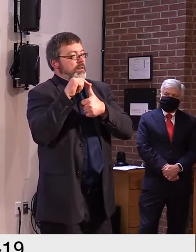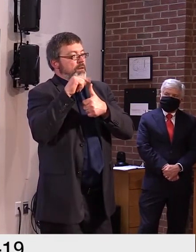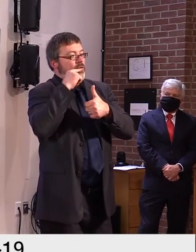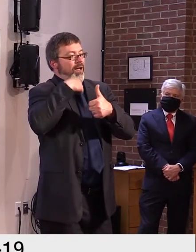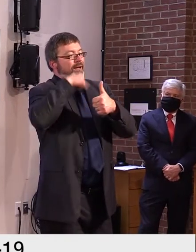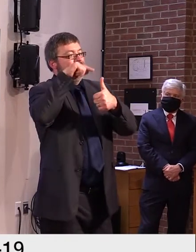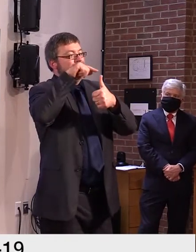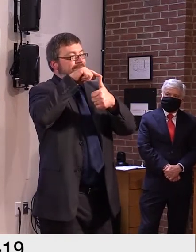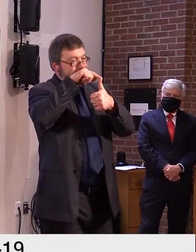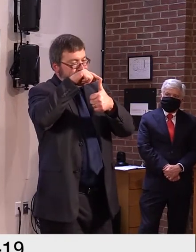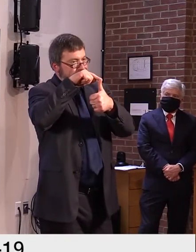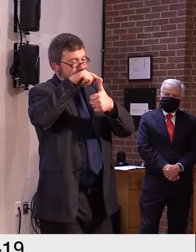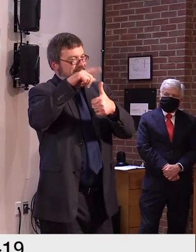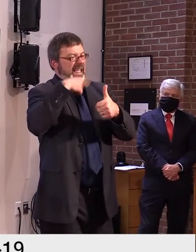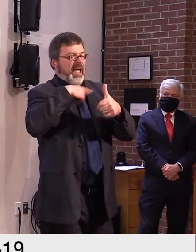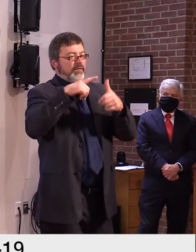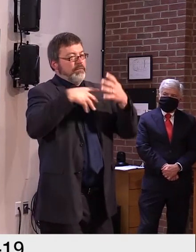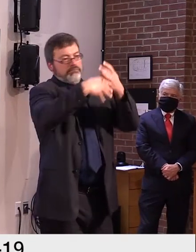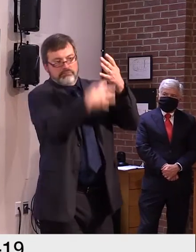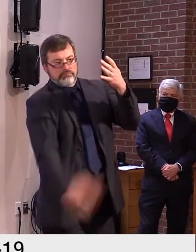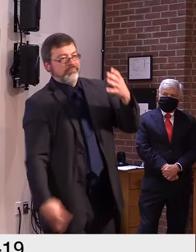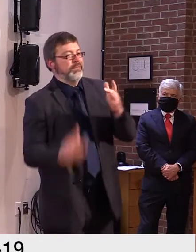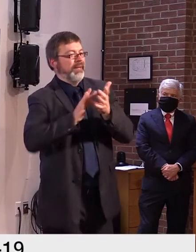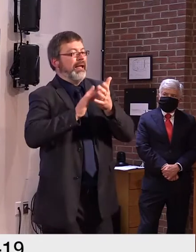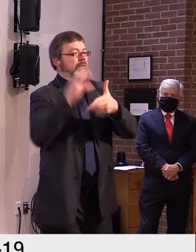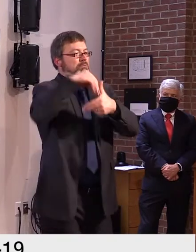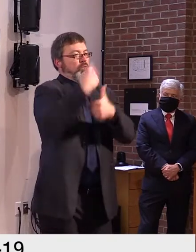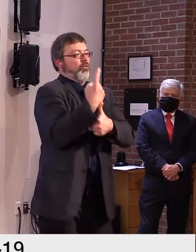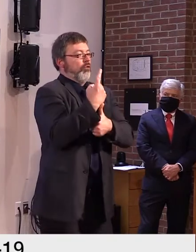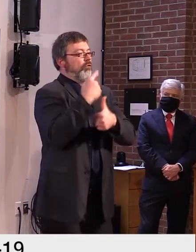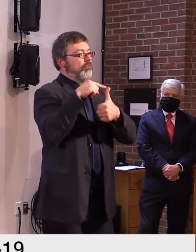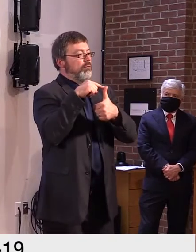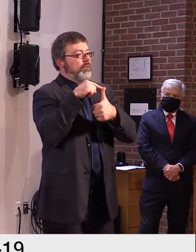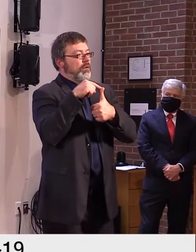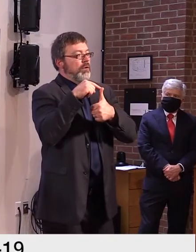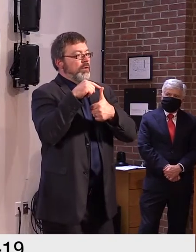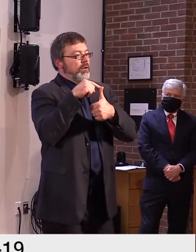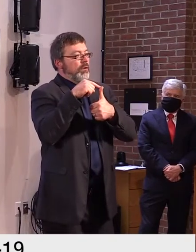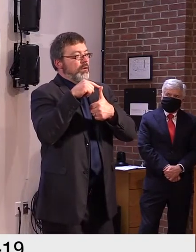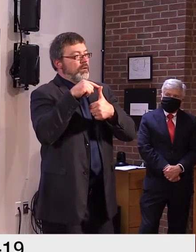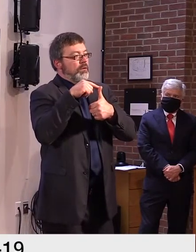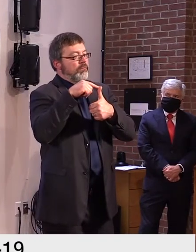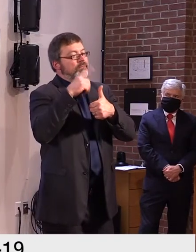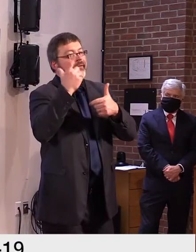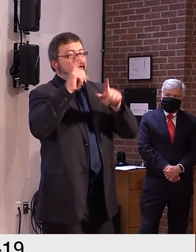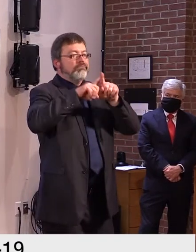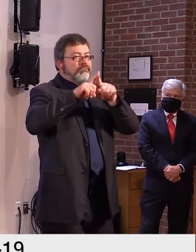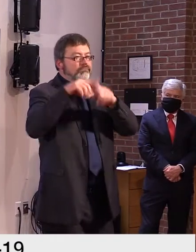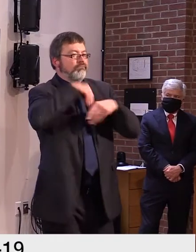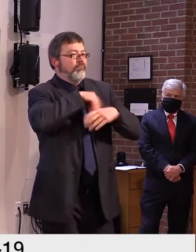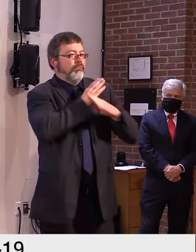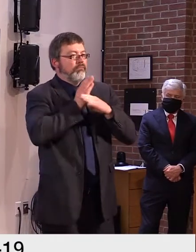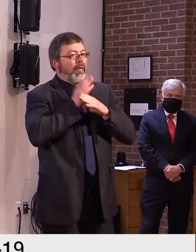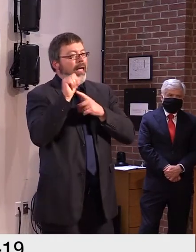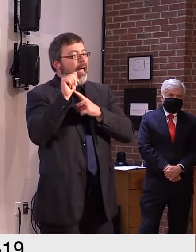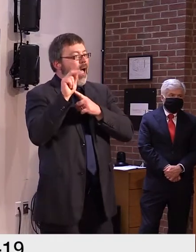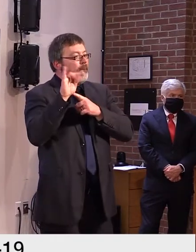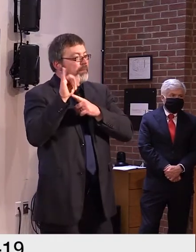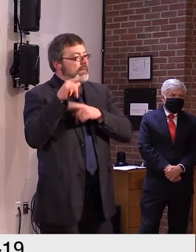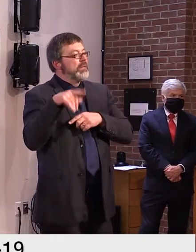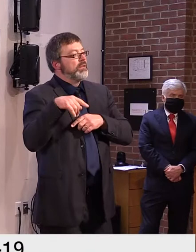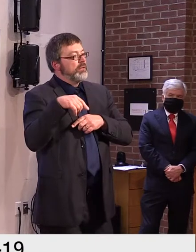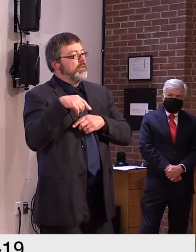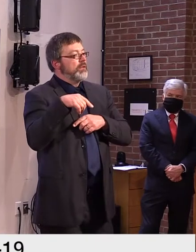antibodies to the virus. It's been involved in trials, which I'm told are promising, though I've